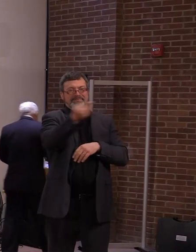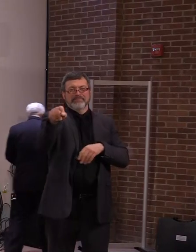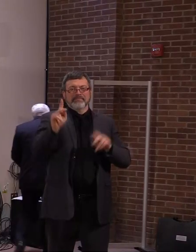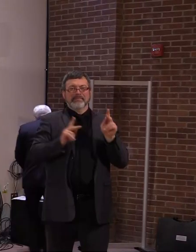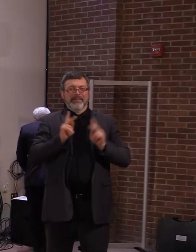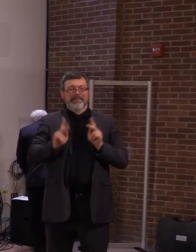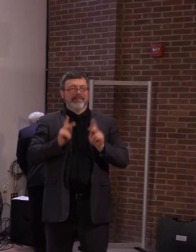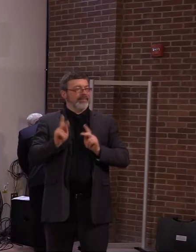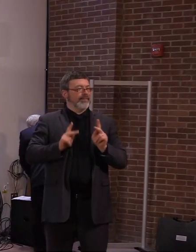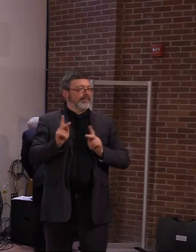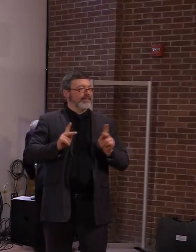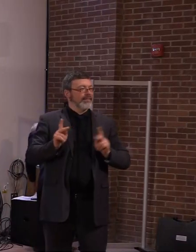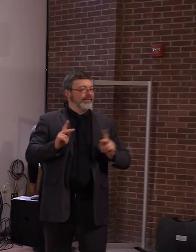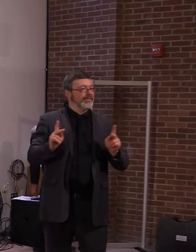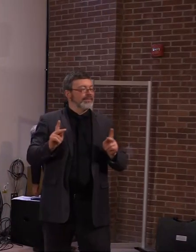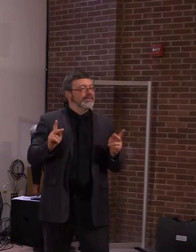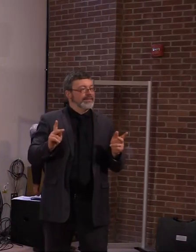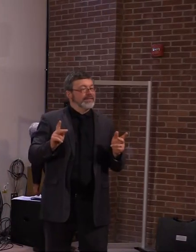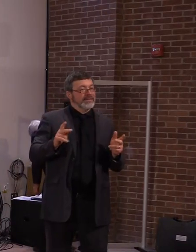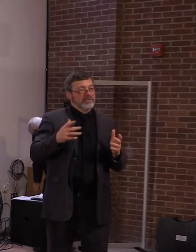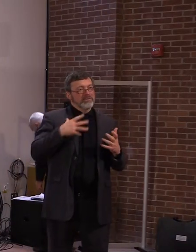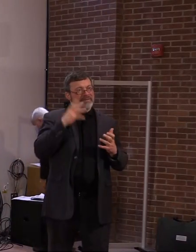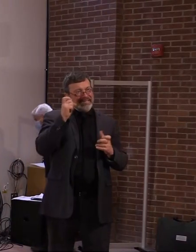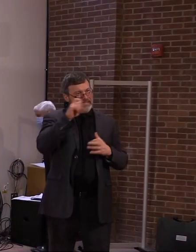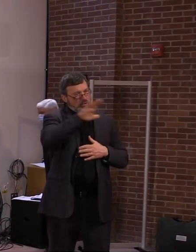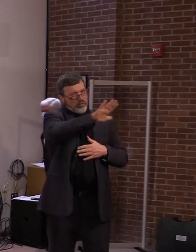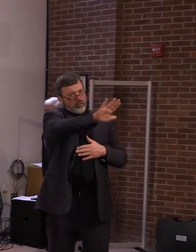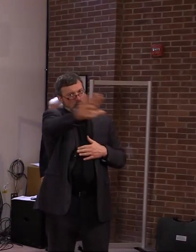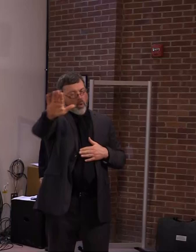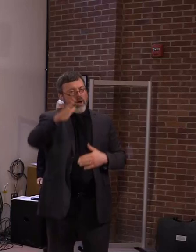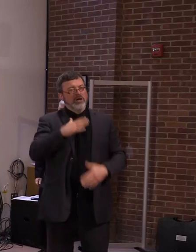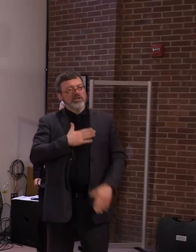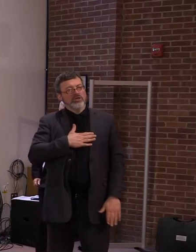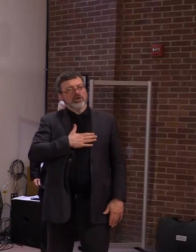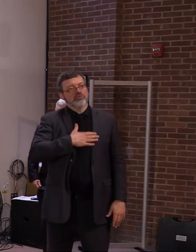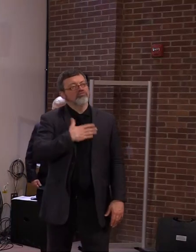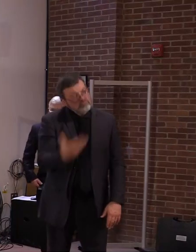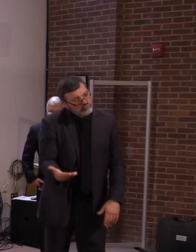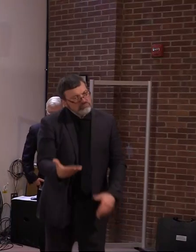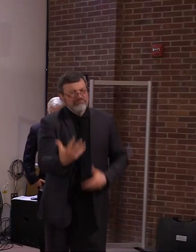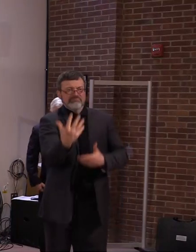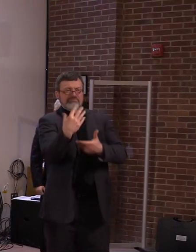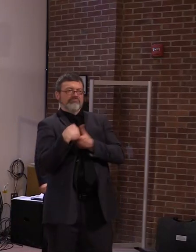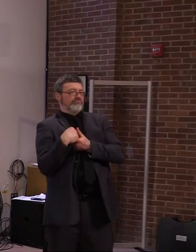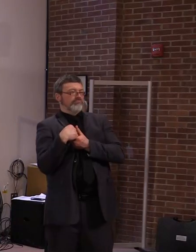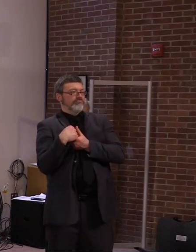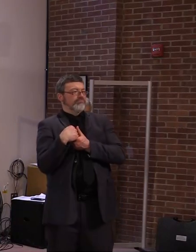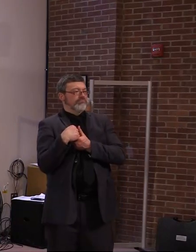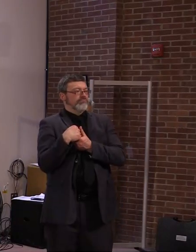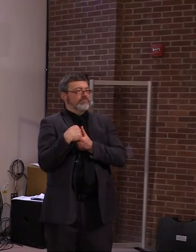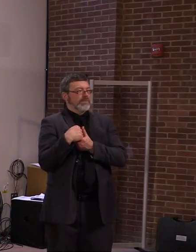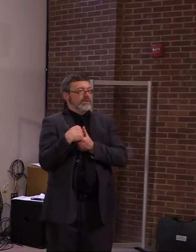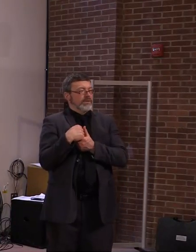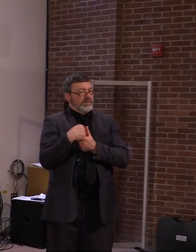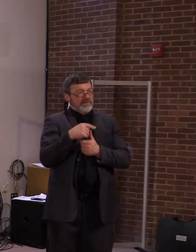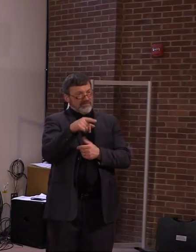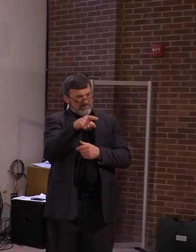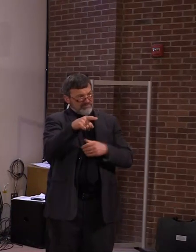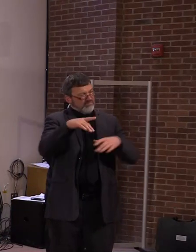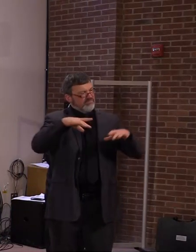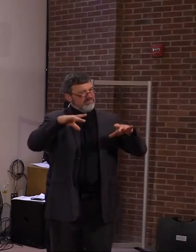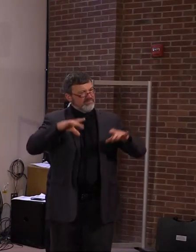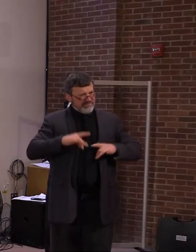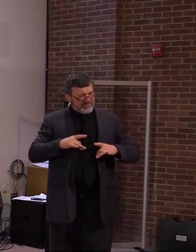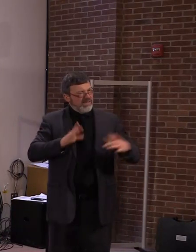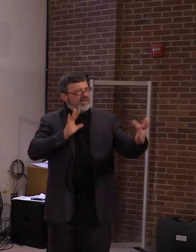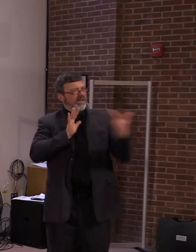That's fine as long as they're reacting to the results of the test and taking the personal responsibility to do the test and then react